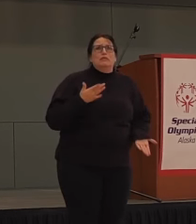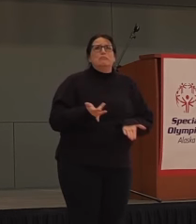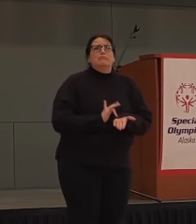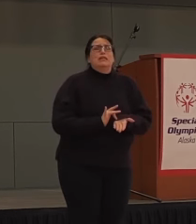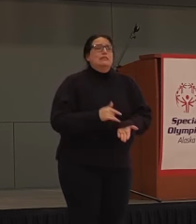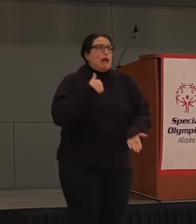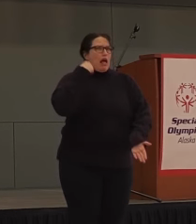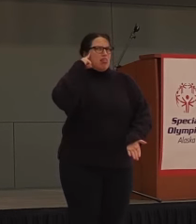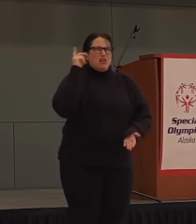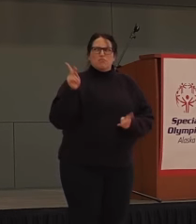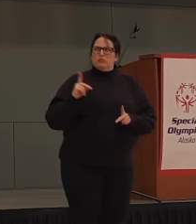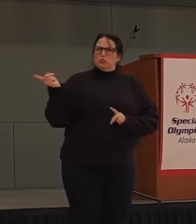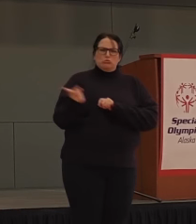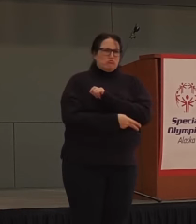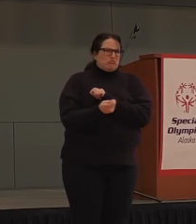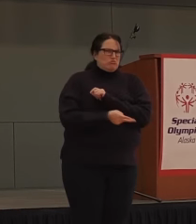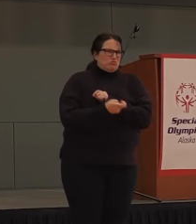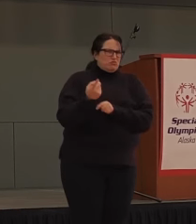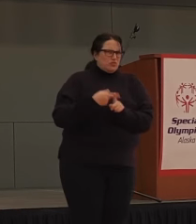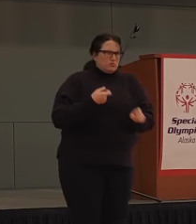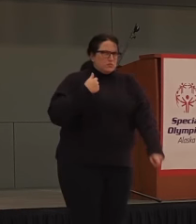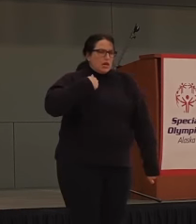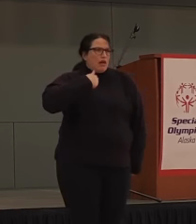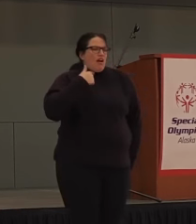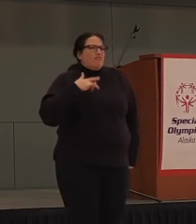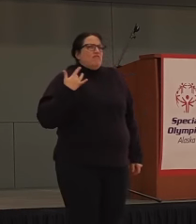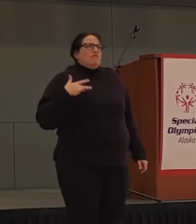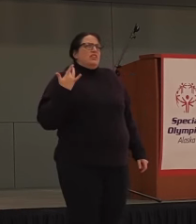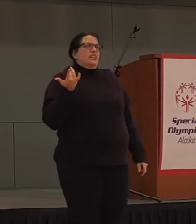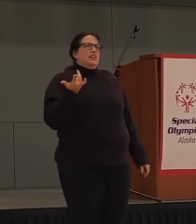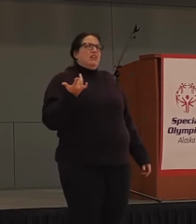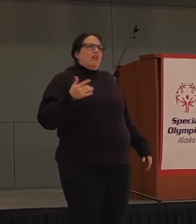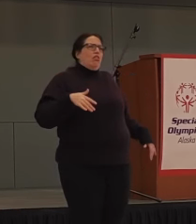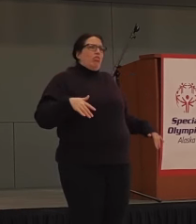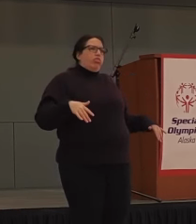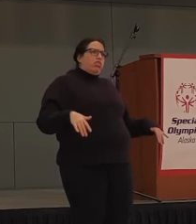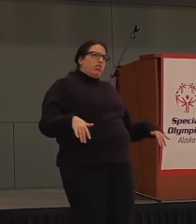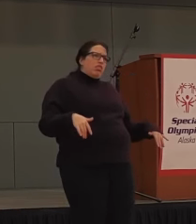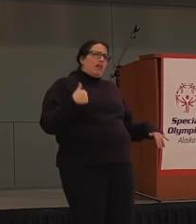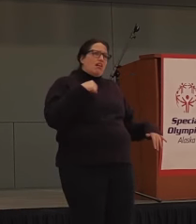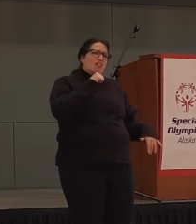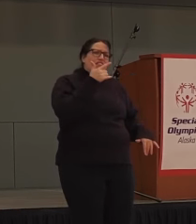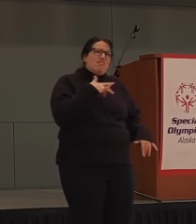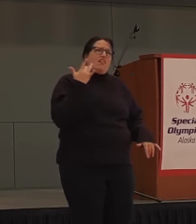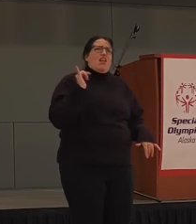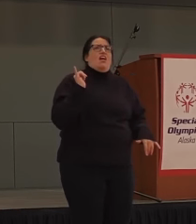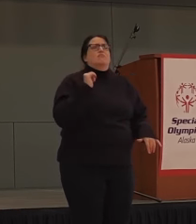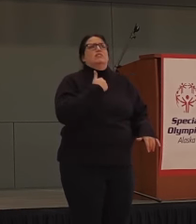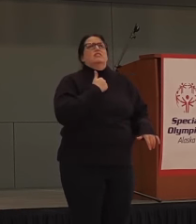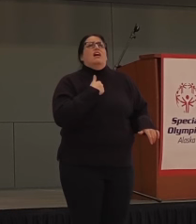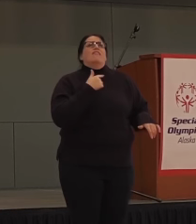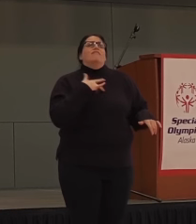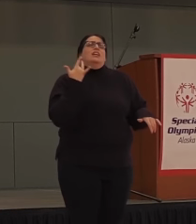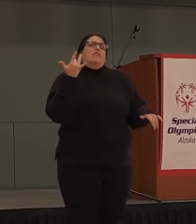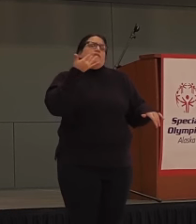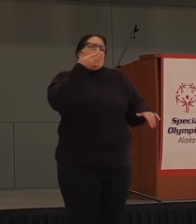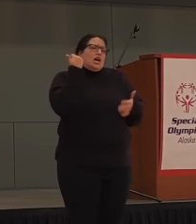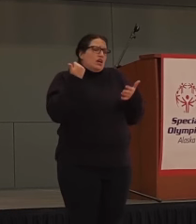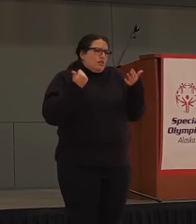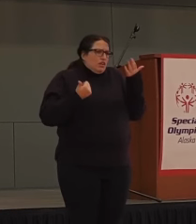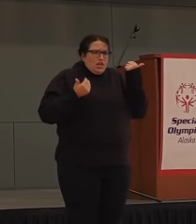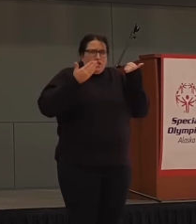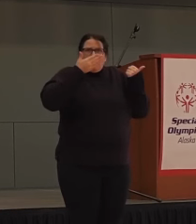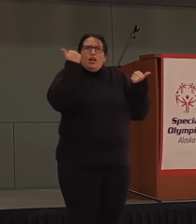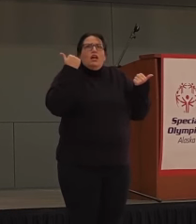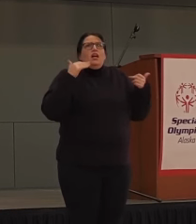people are stealing from me, I'm feeling lethargic, I don't feel like myself, I'm forgetful, right? The